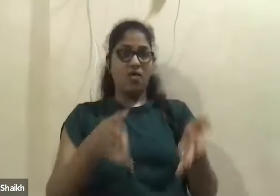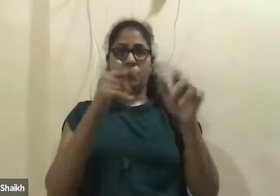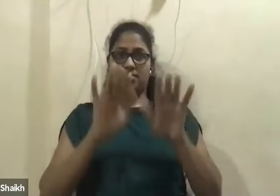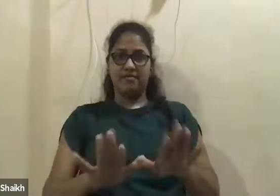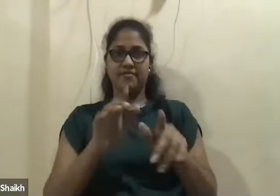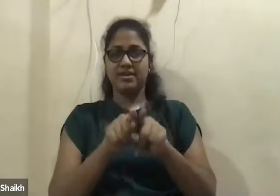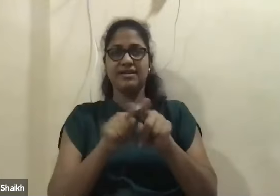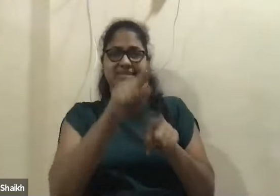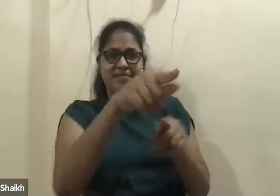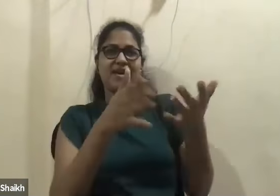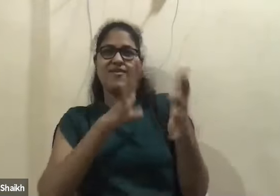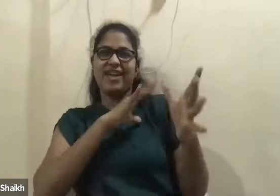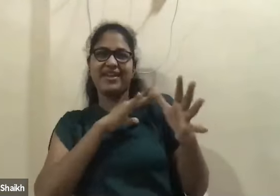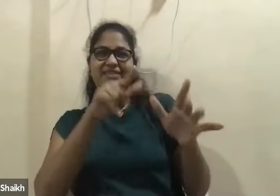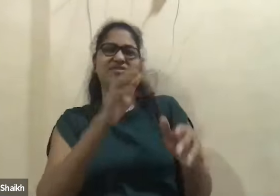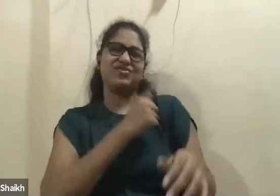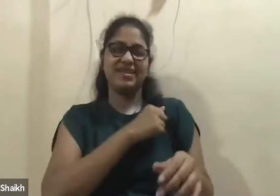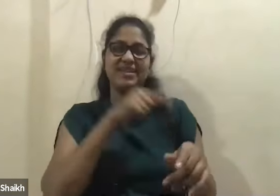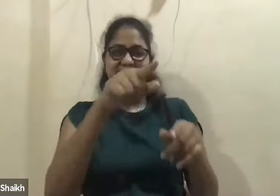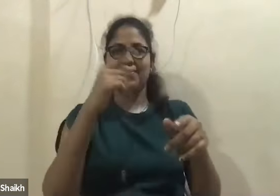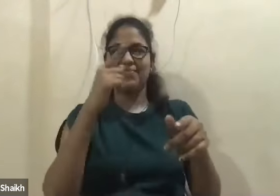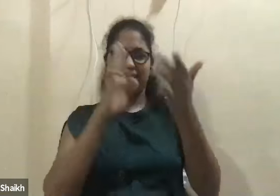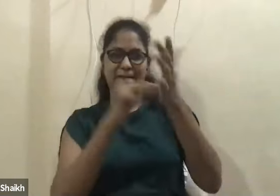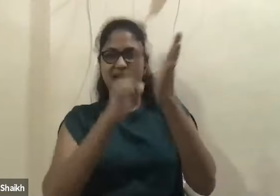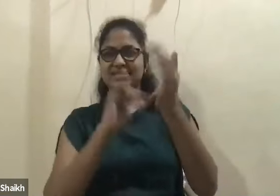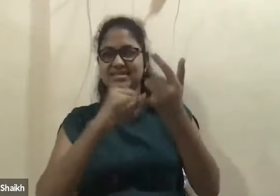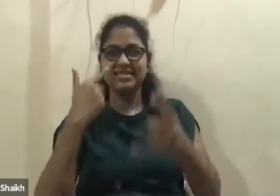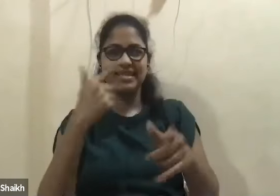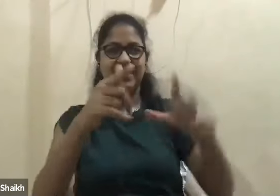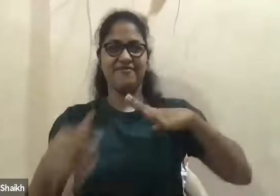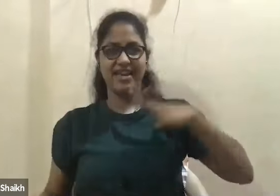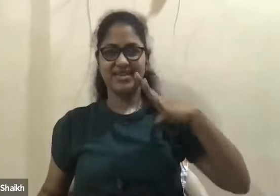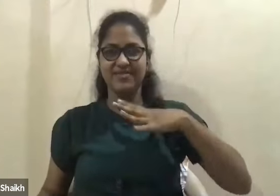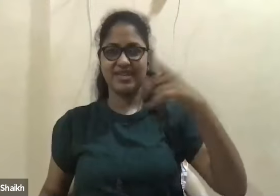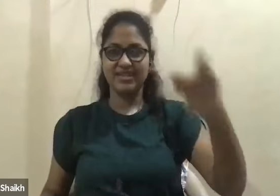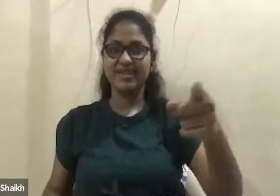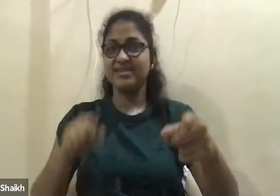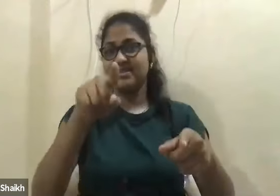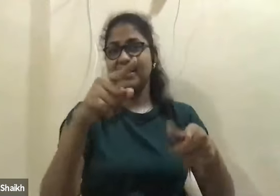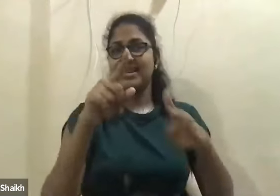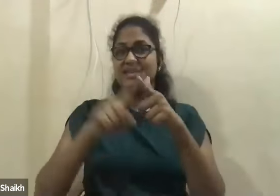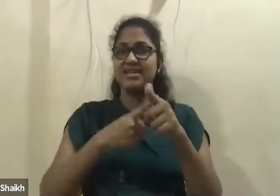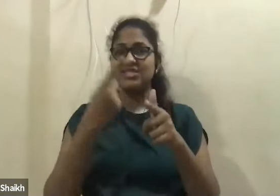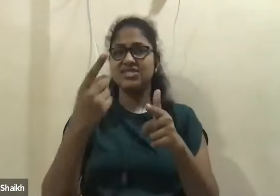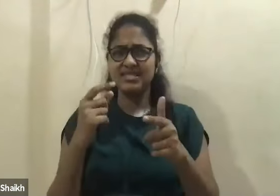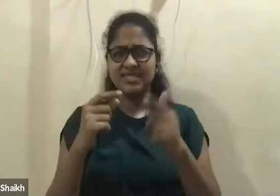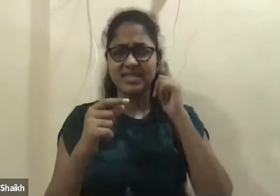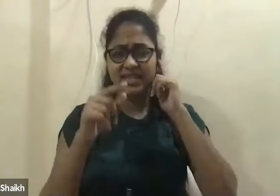you waiting. So now you I have. think Been one enlightening. more Yes, word I would Jasmina. like to